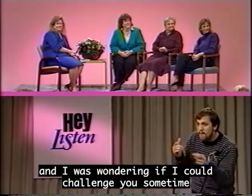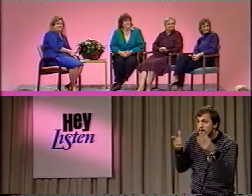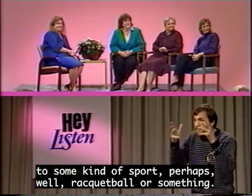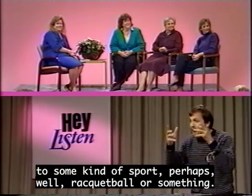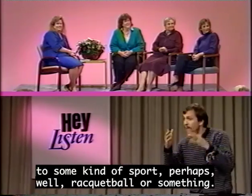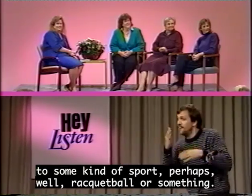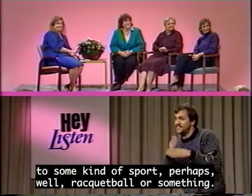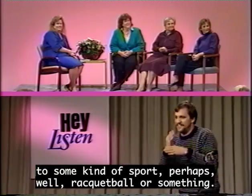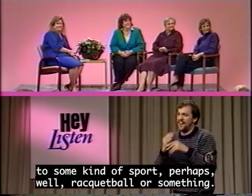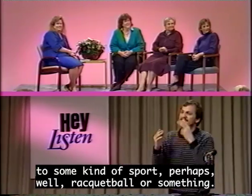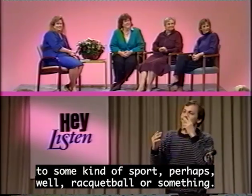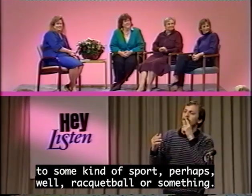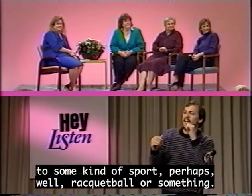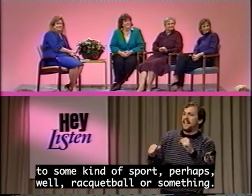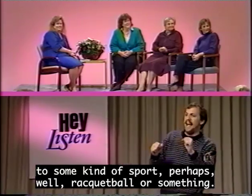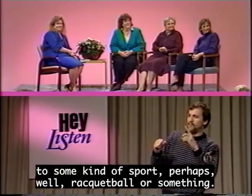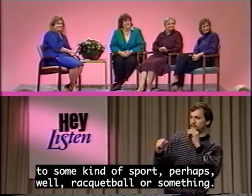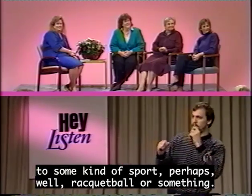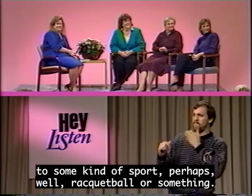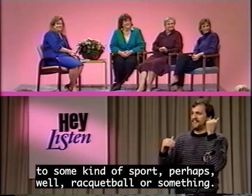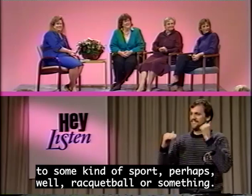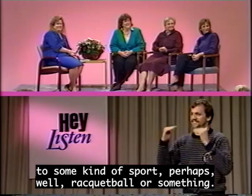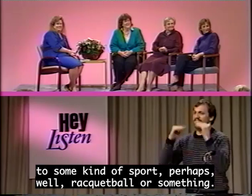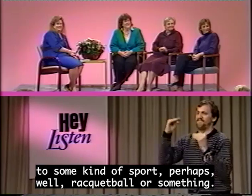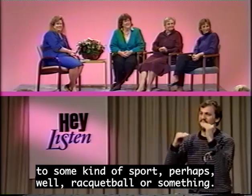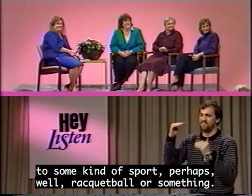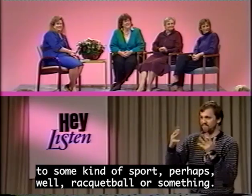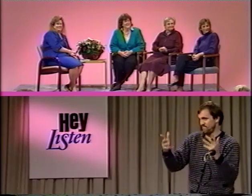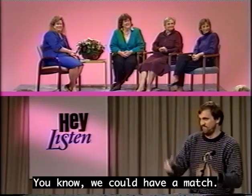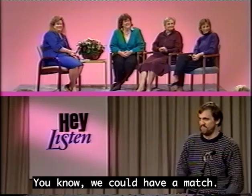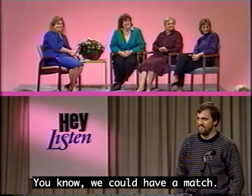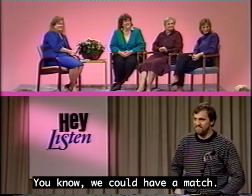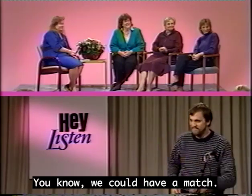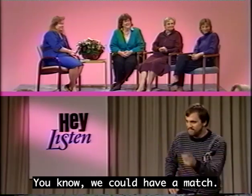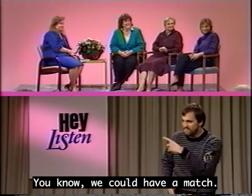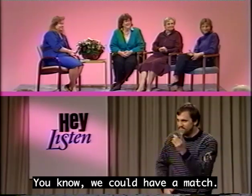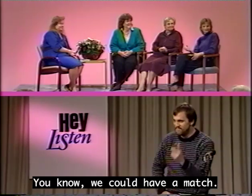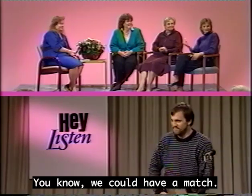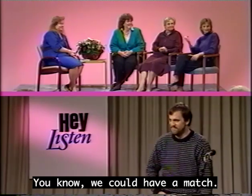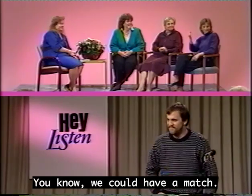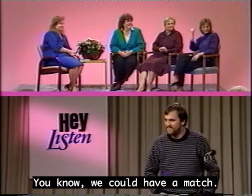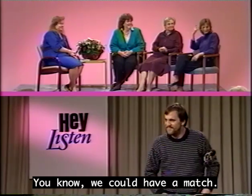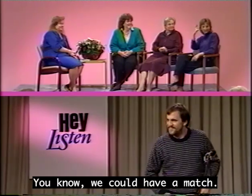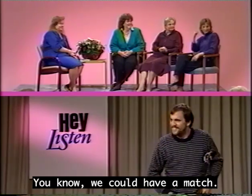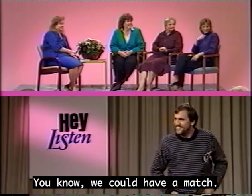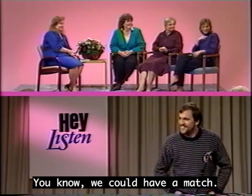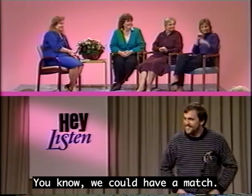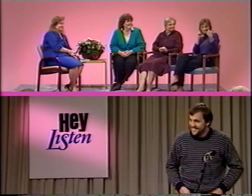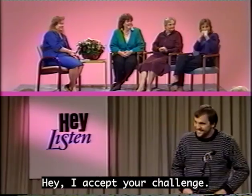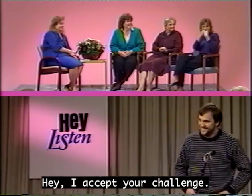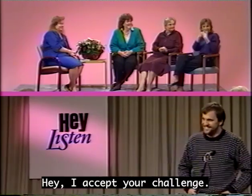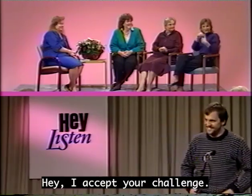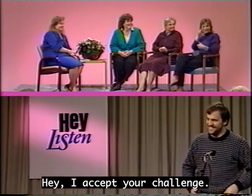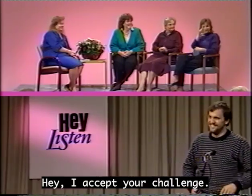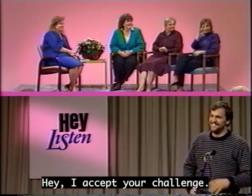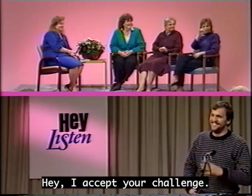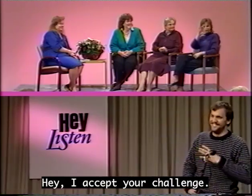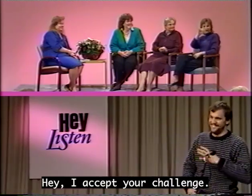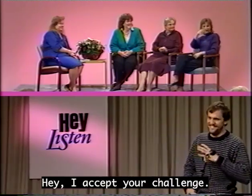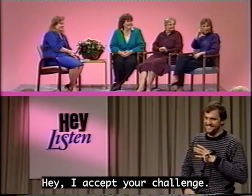to some kind of support, perhaps, racquetball or something. We could have a match. Hey, I accept